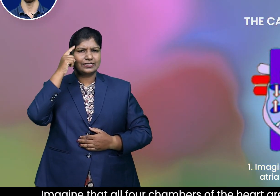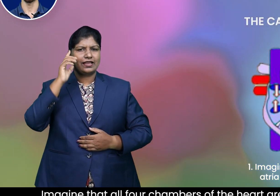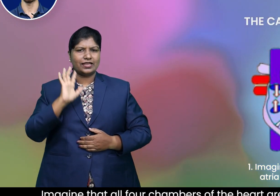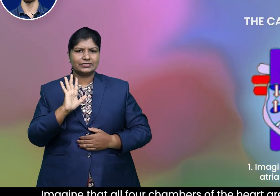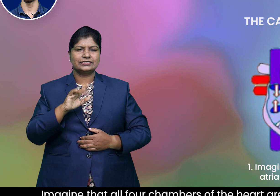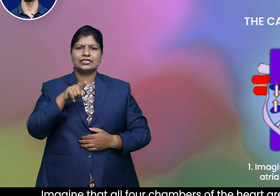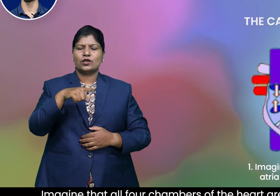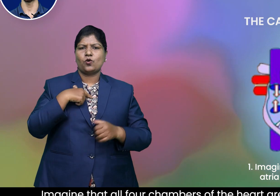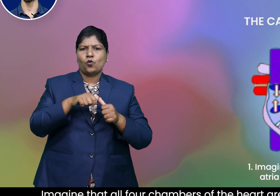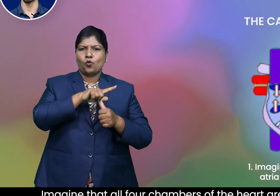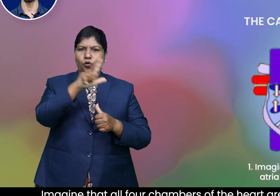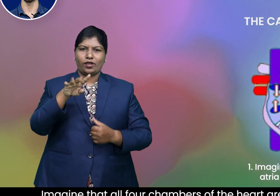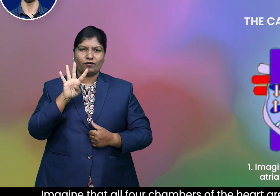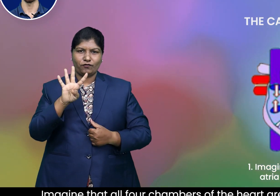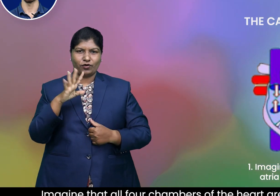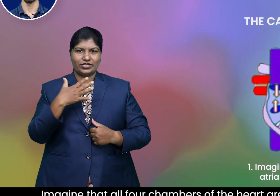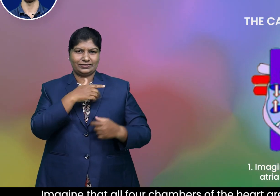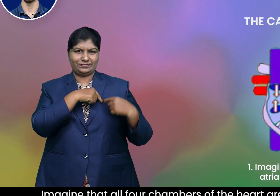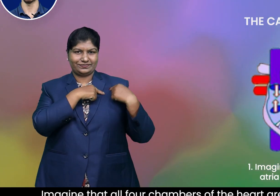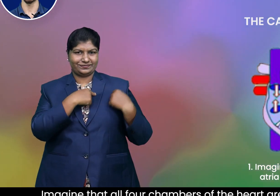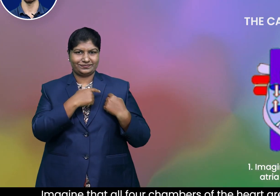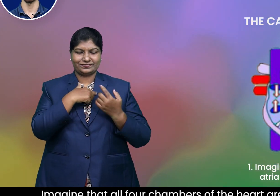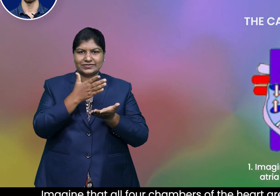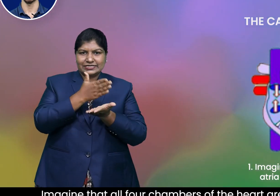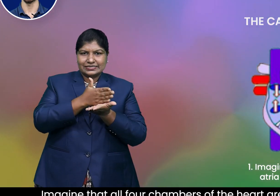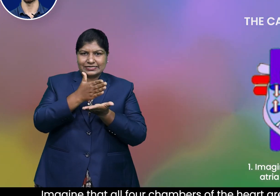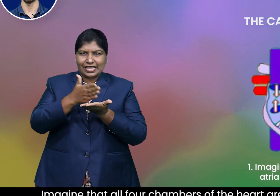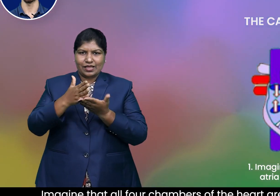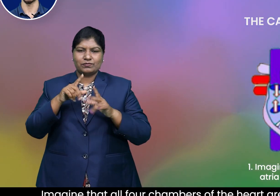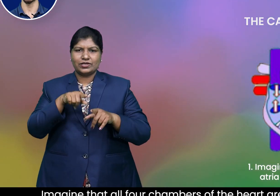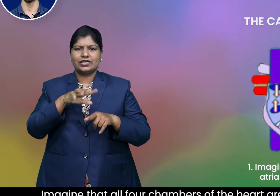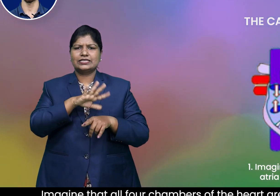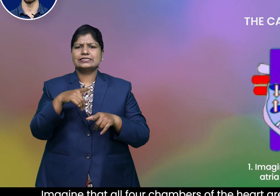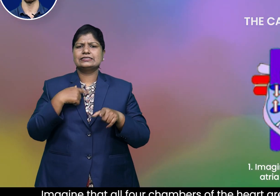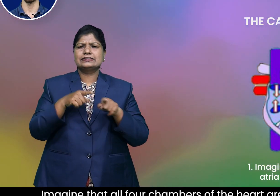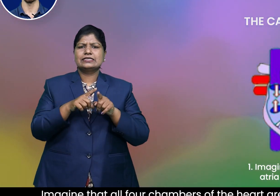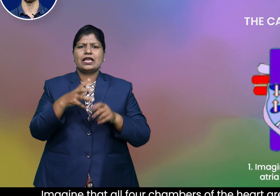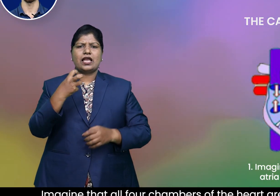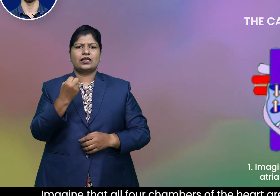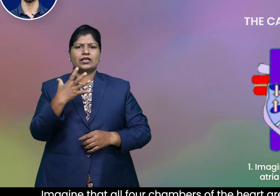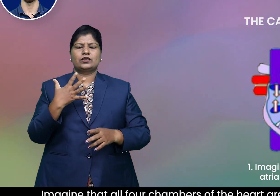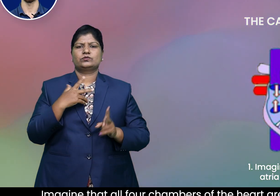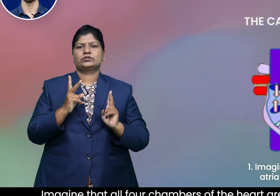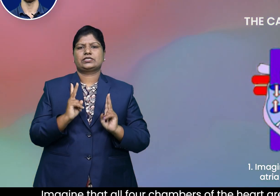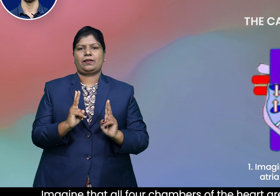Imagine that all four chambers of the heart are in a relaxed state.